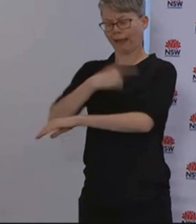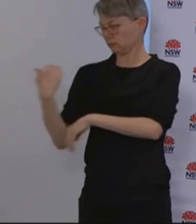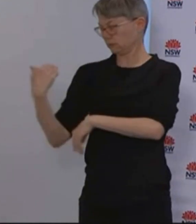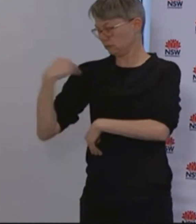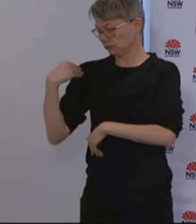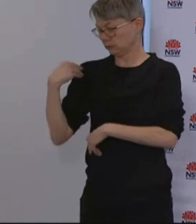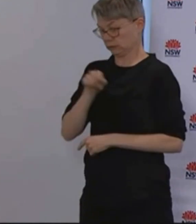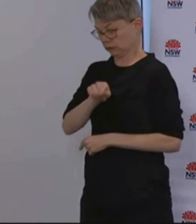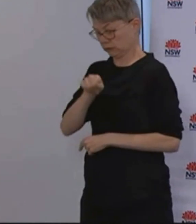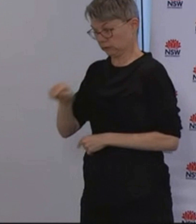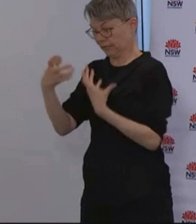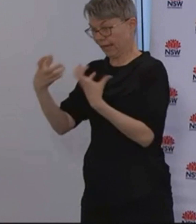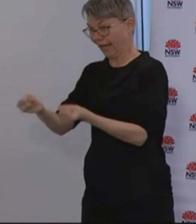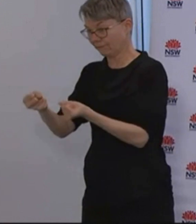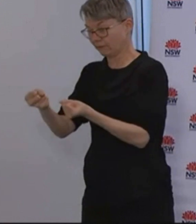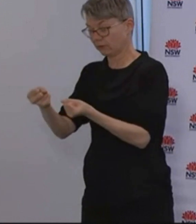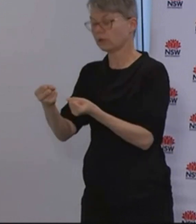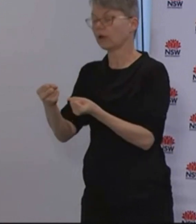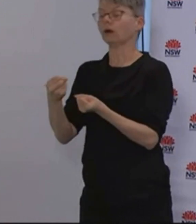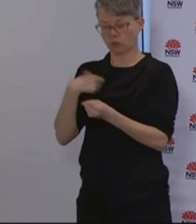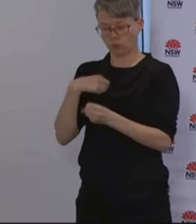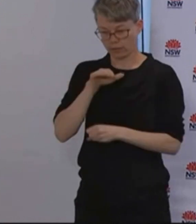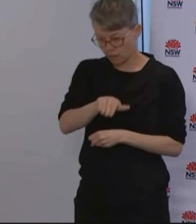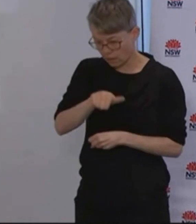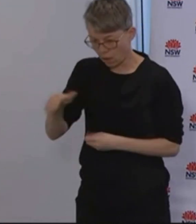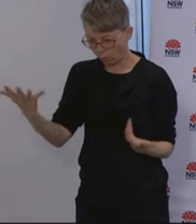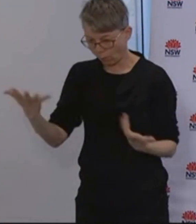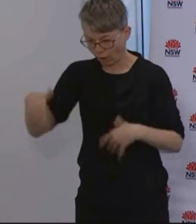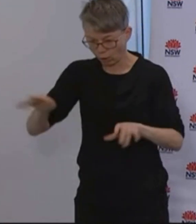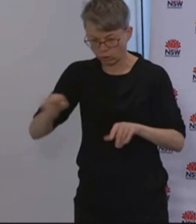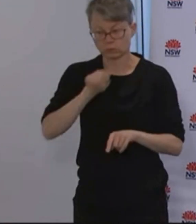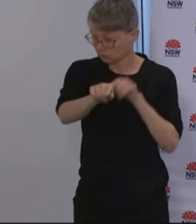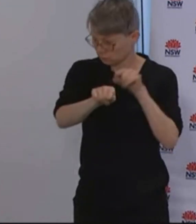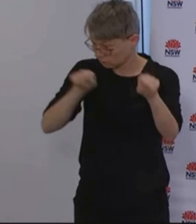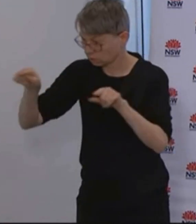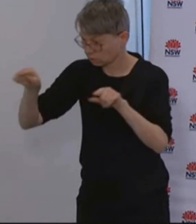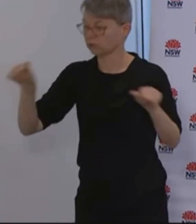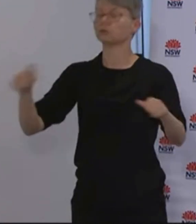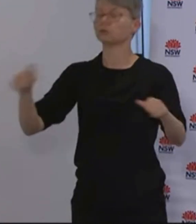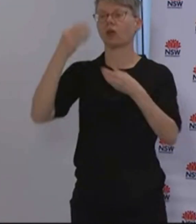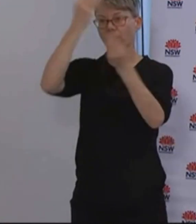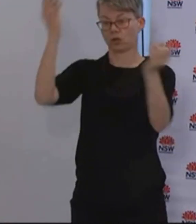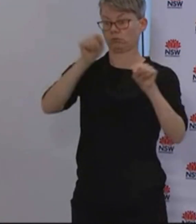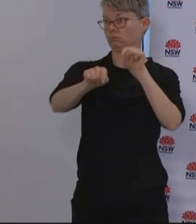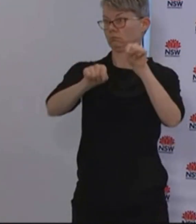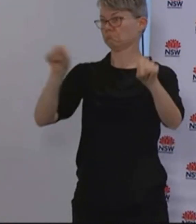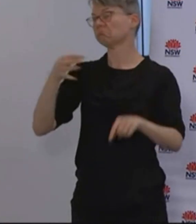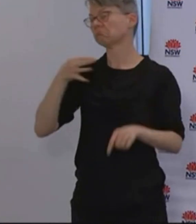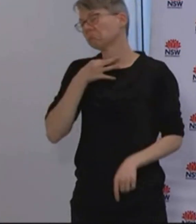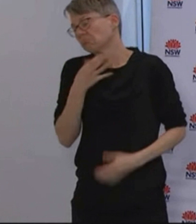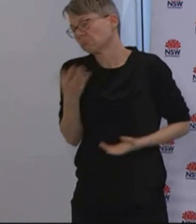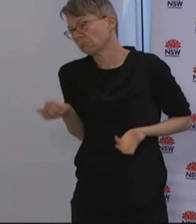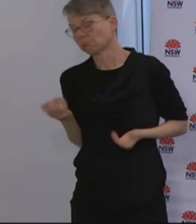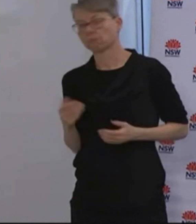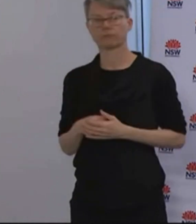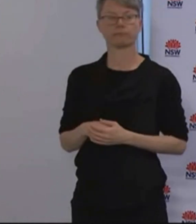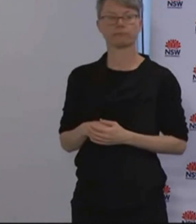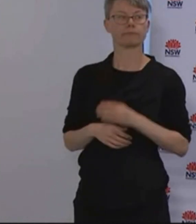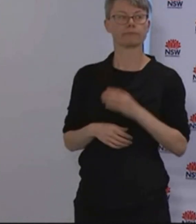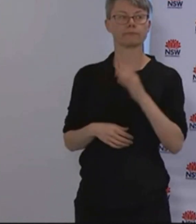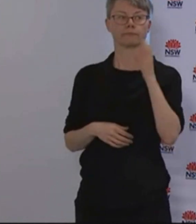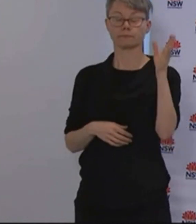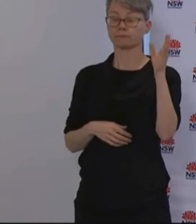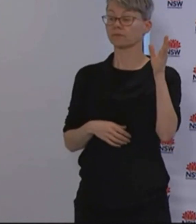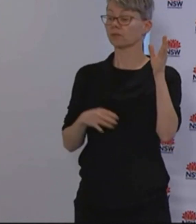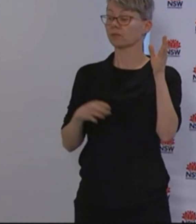these are the sites that those individuals visited. Given that they did come up across the border, obviously either illegally